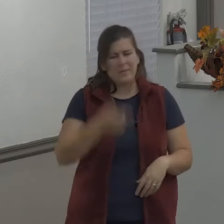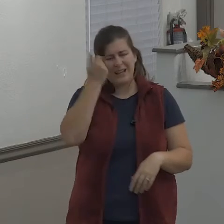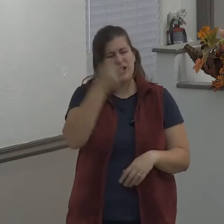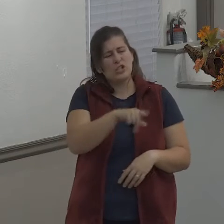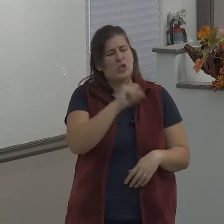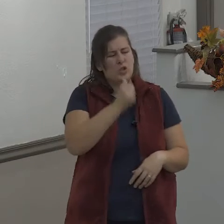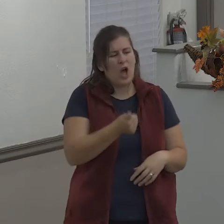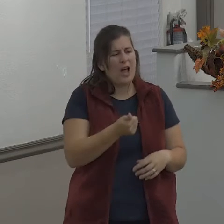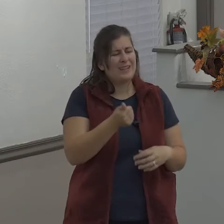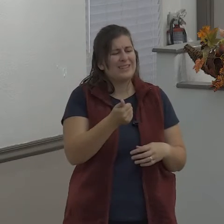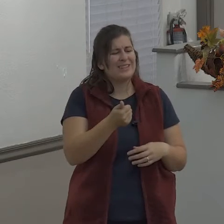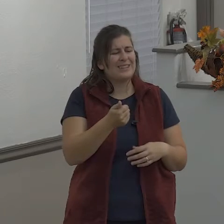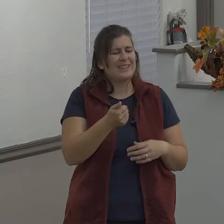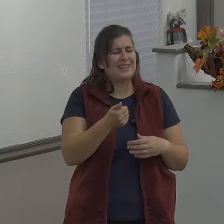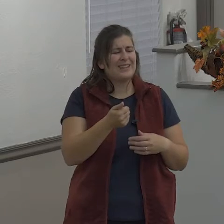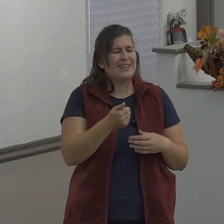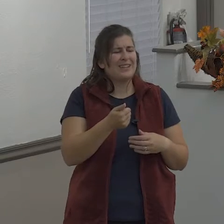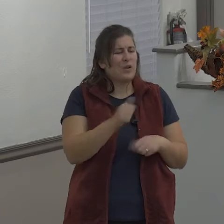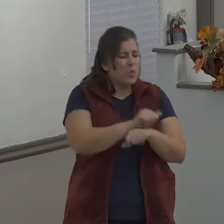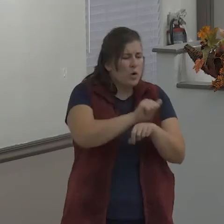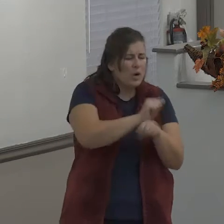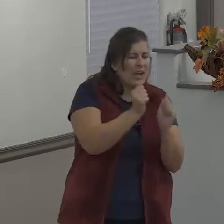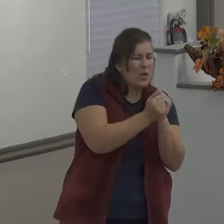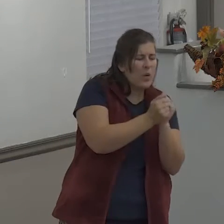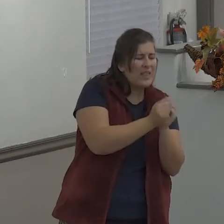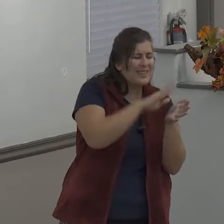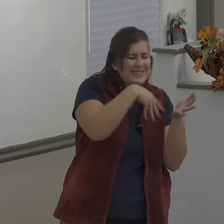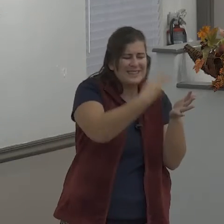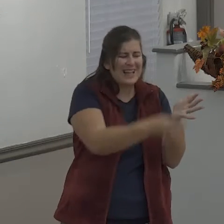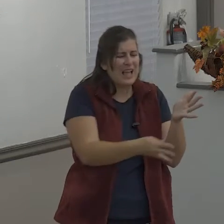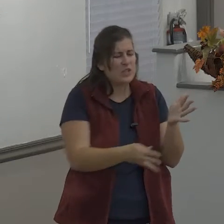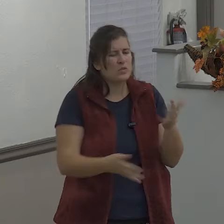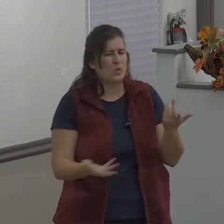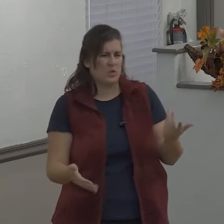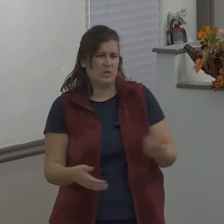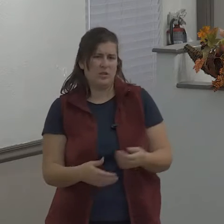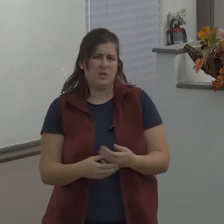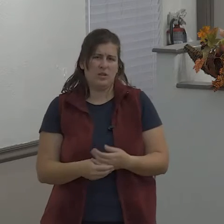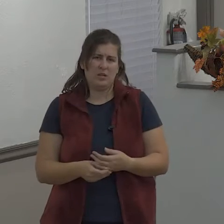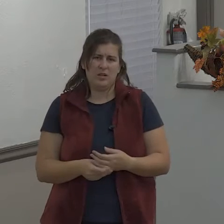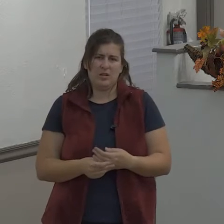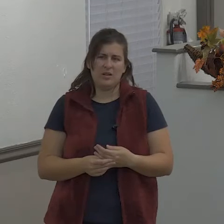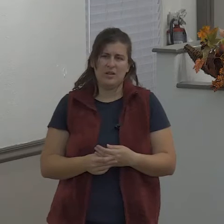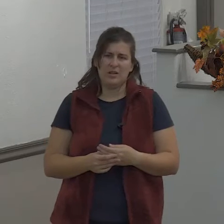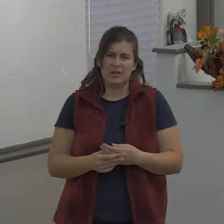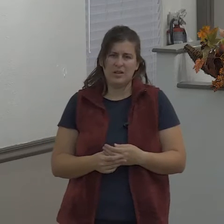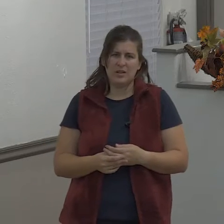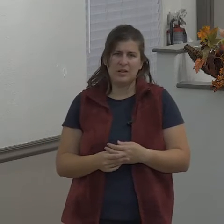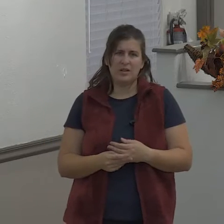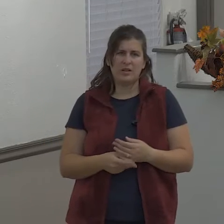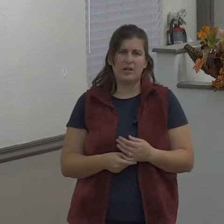I can work this, I can work in the day here, I can work in the afternoon there, I can't work in the night there.